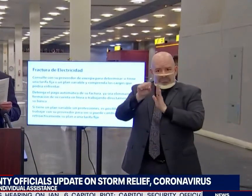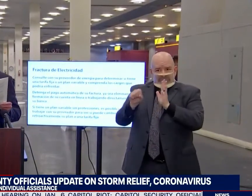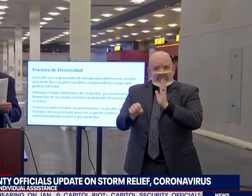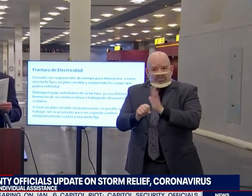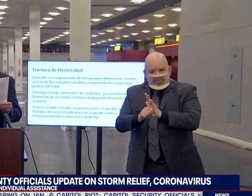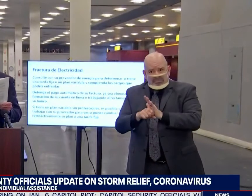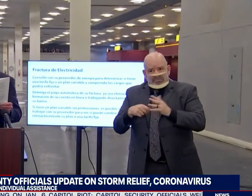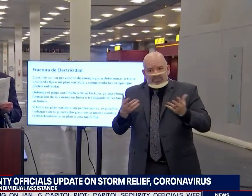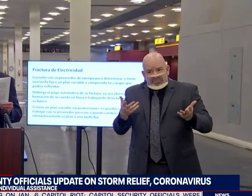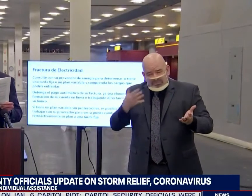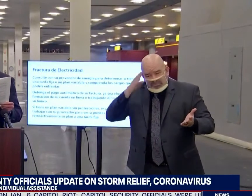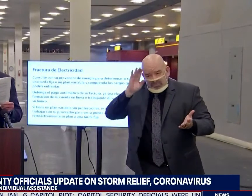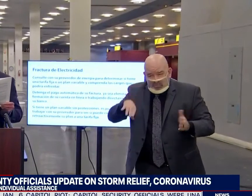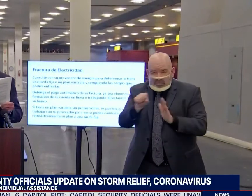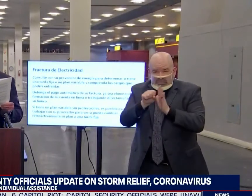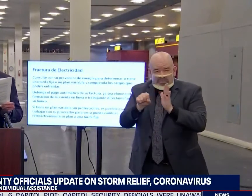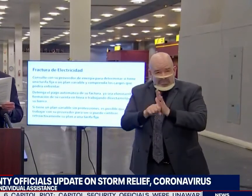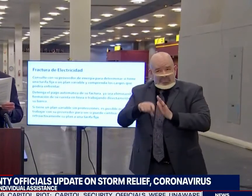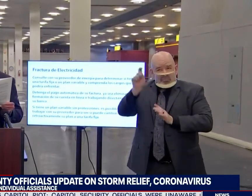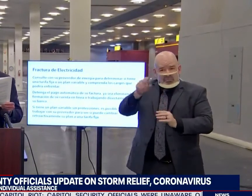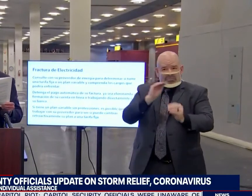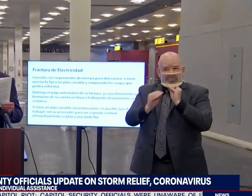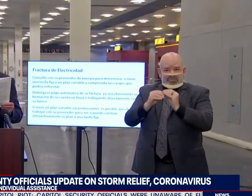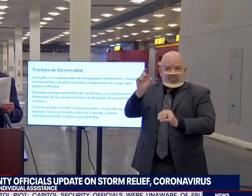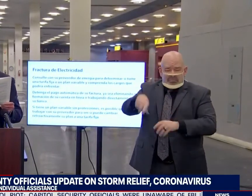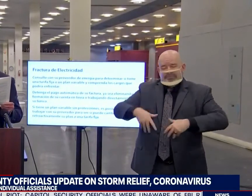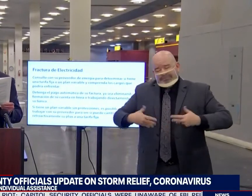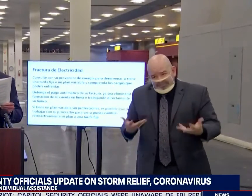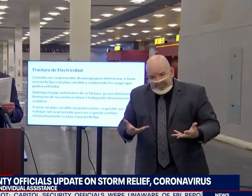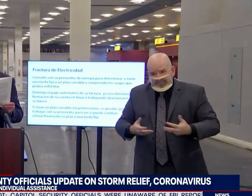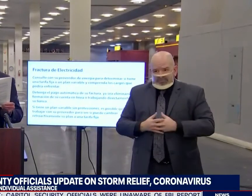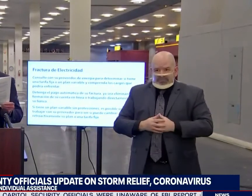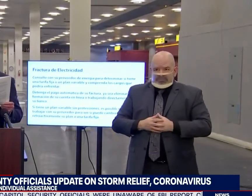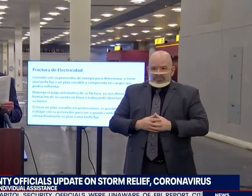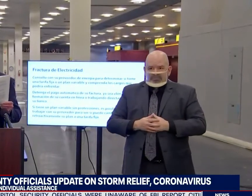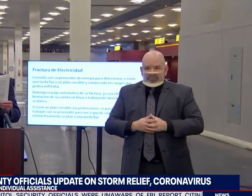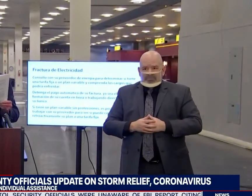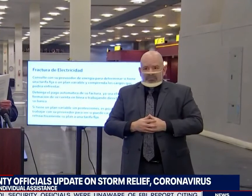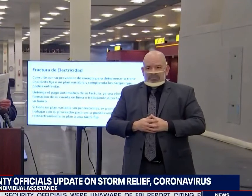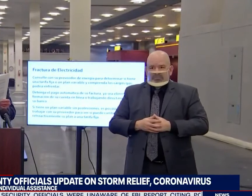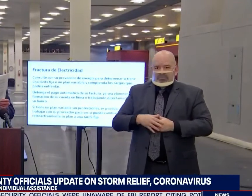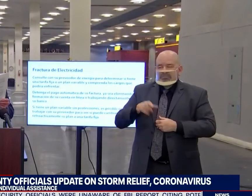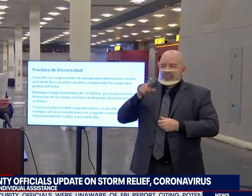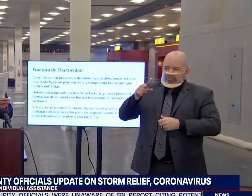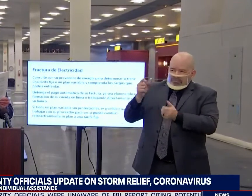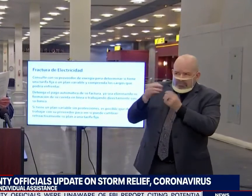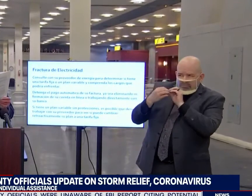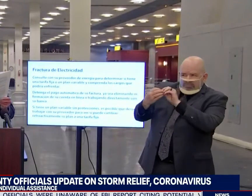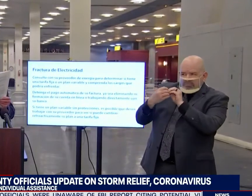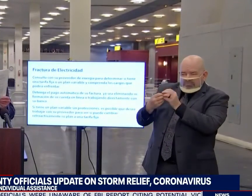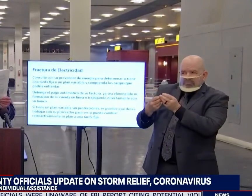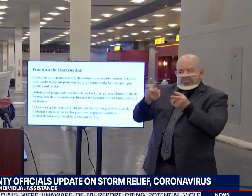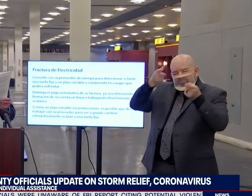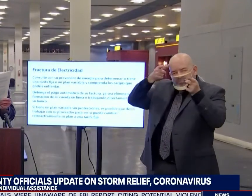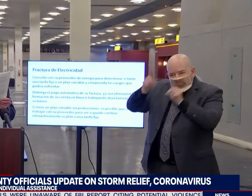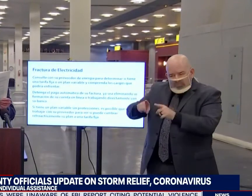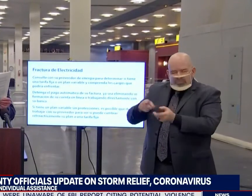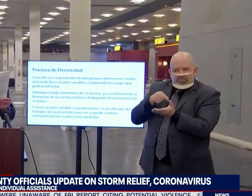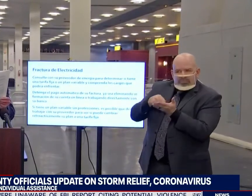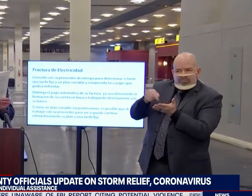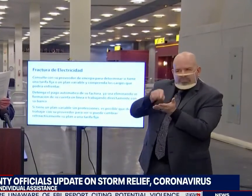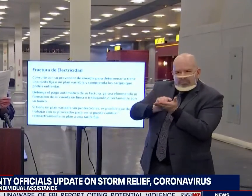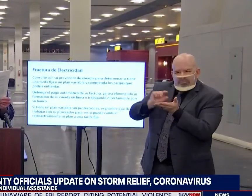have it, but they can get you on a payment plan or register a complaint uh with the state's public utility commission. You're able to